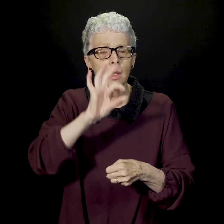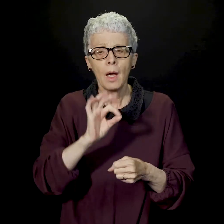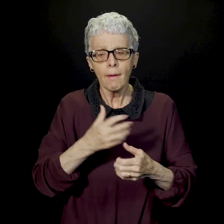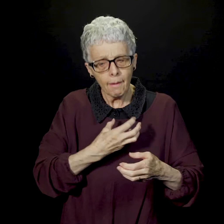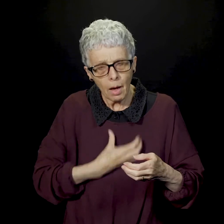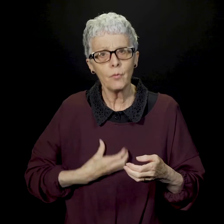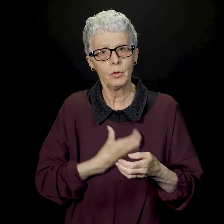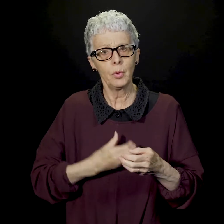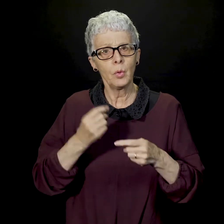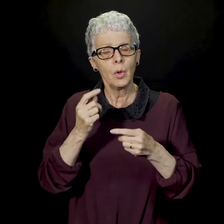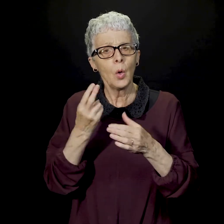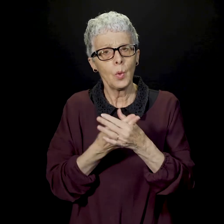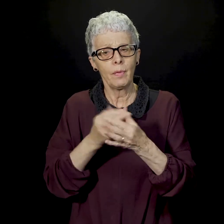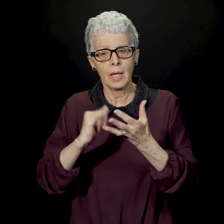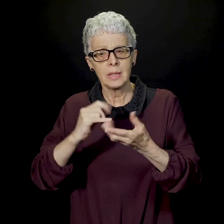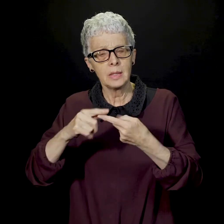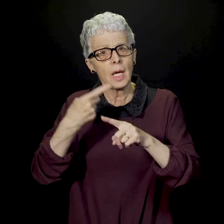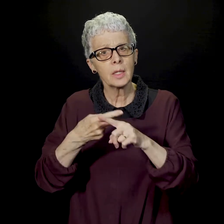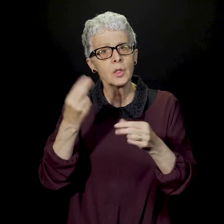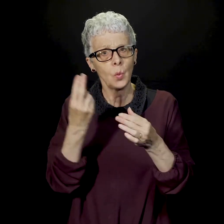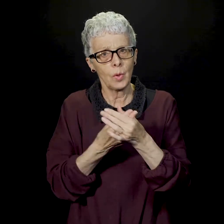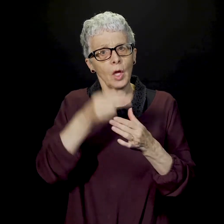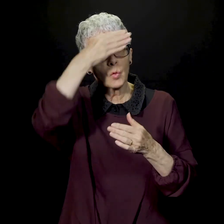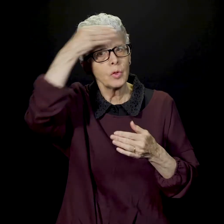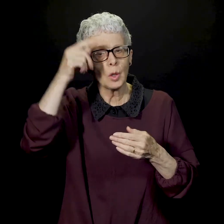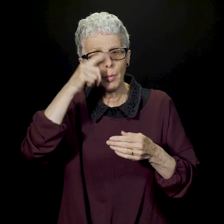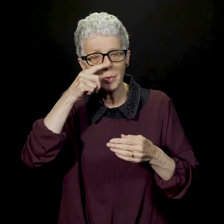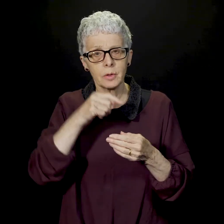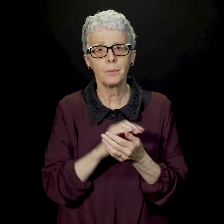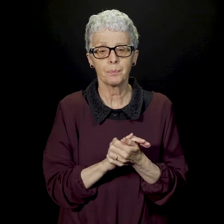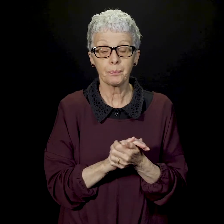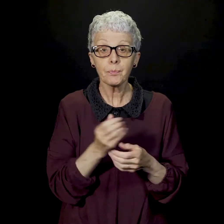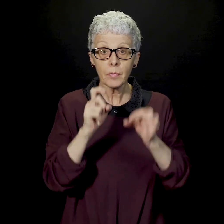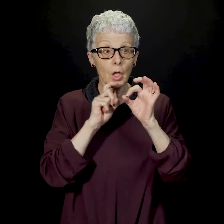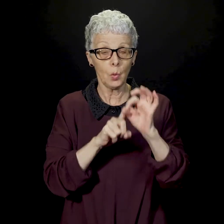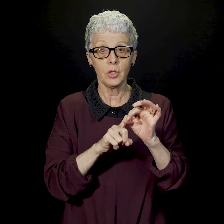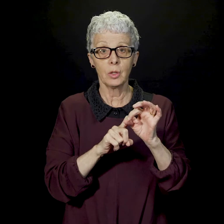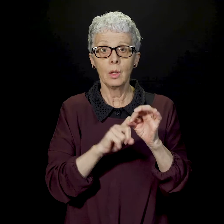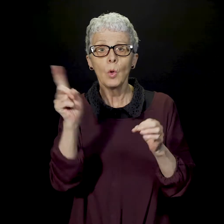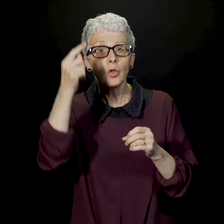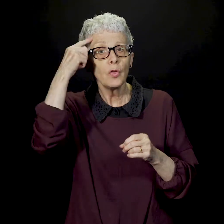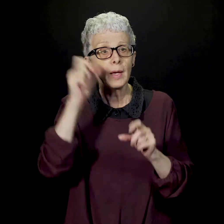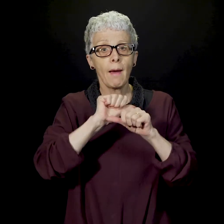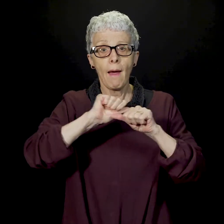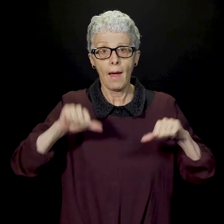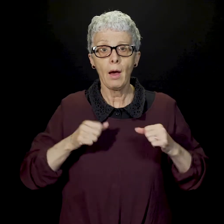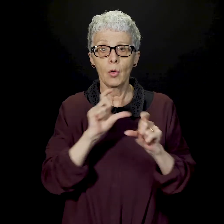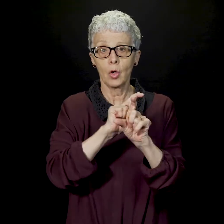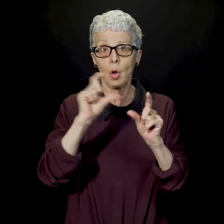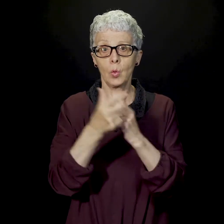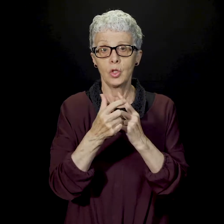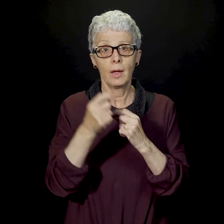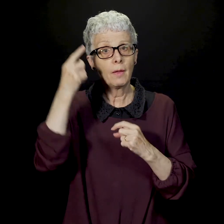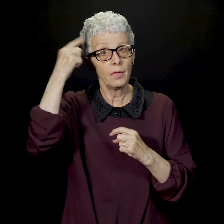to create it. Hey, question for you. How would you describe our culture's attitude towards sex right now? Take a moment just in your head. How